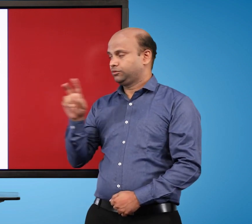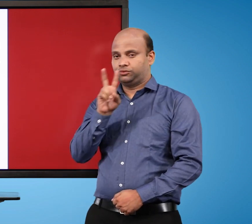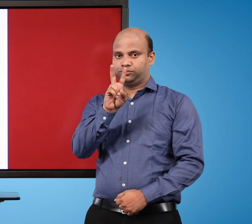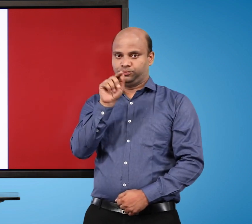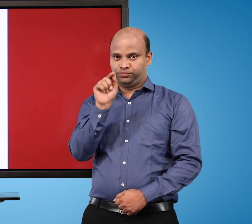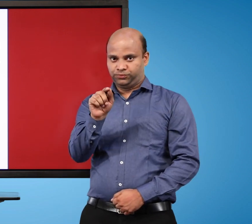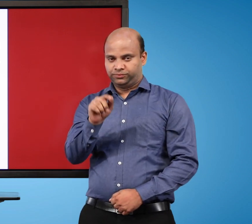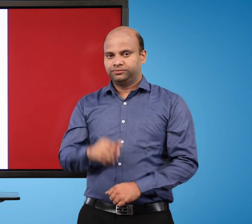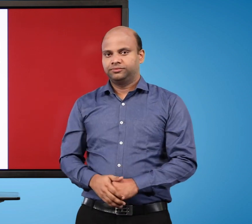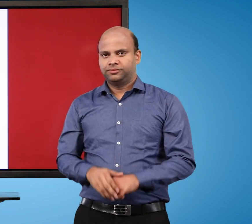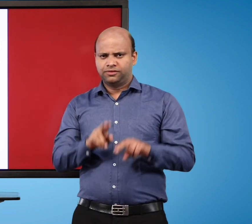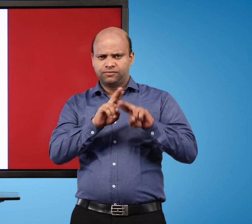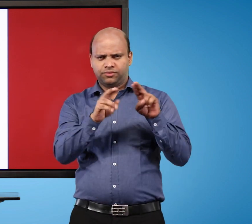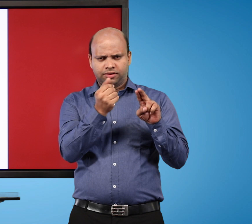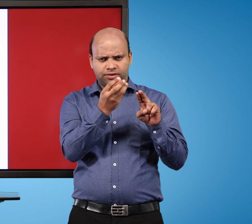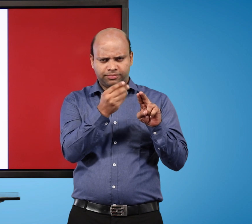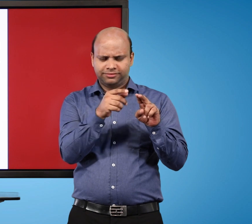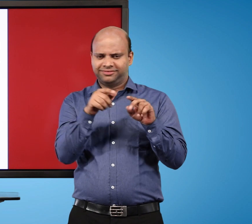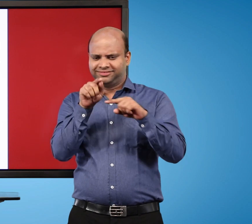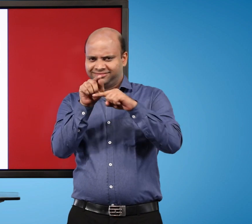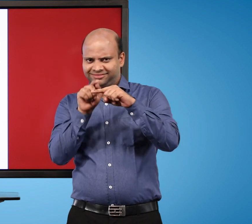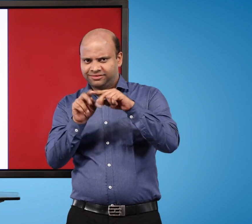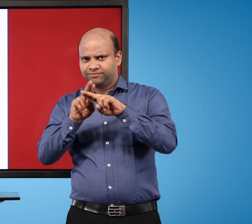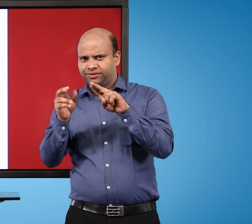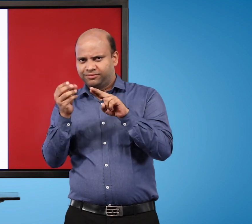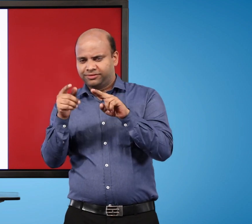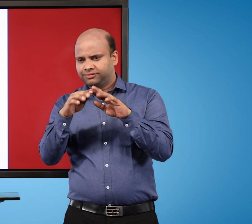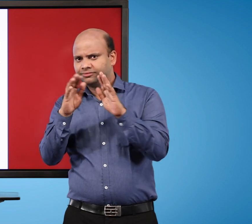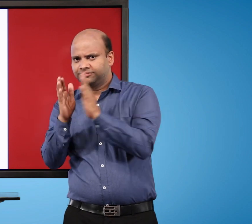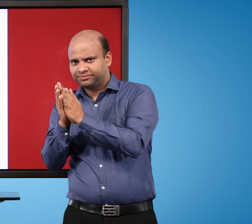2. Are the whole numbers closed under division?